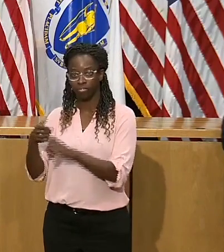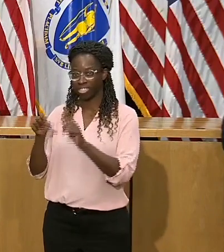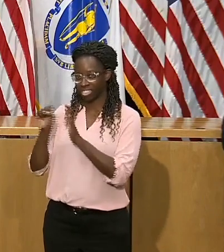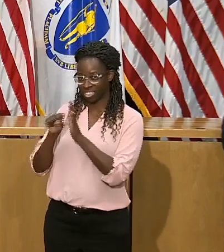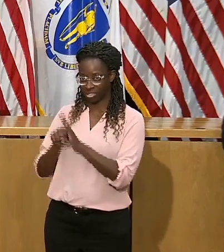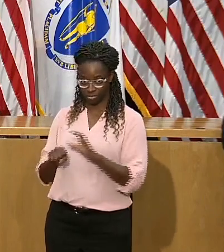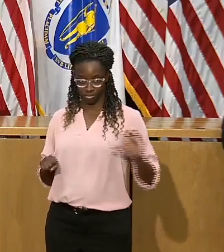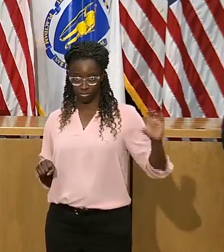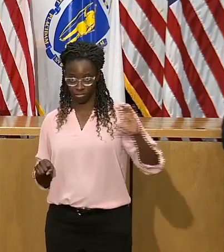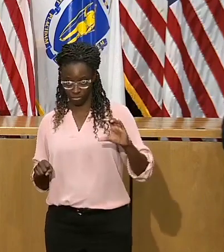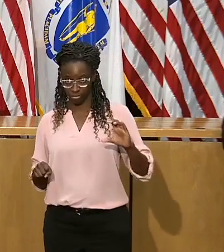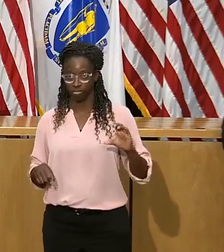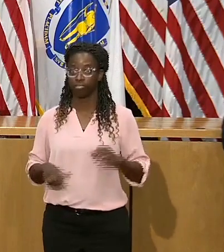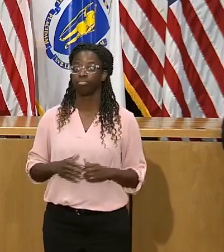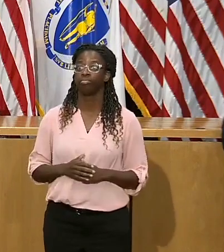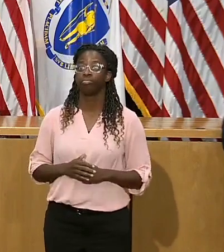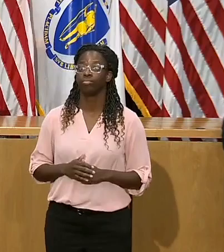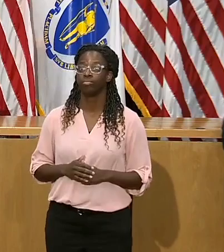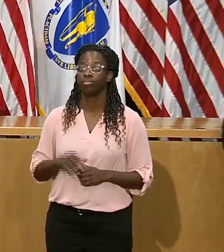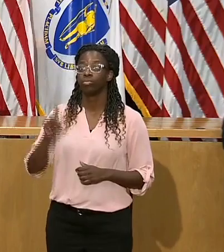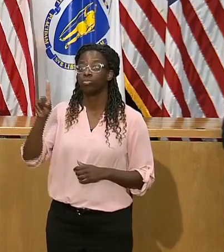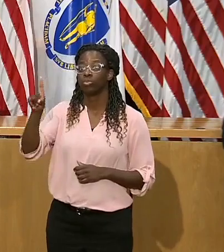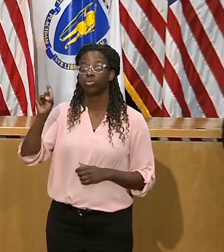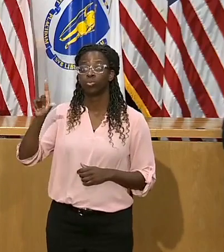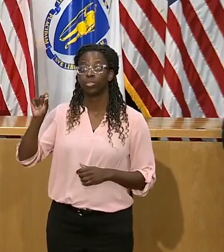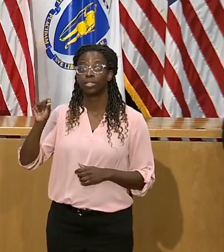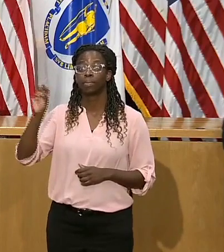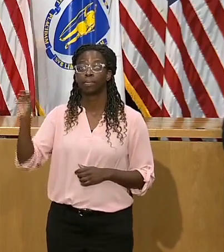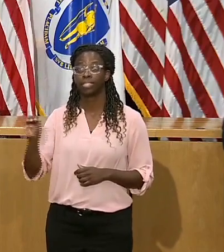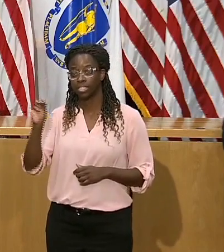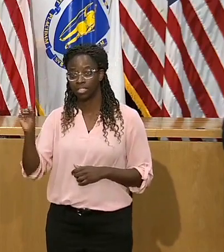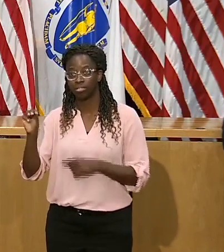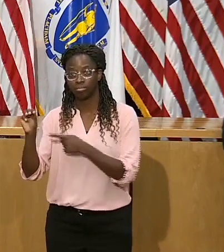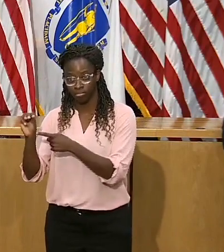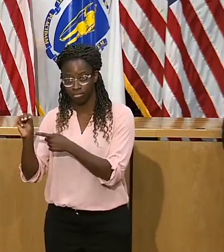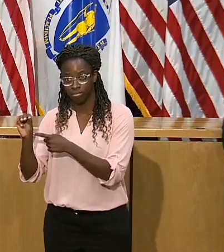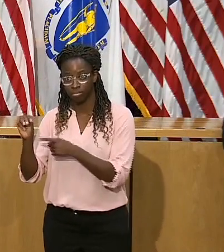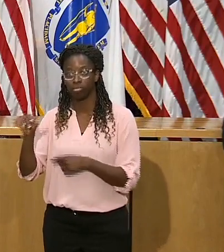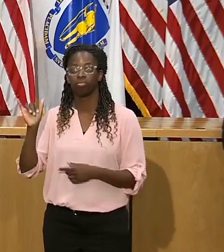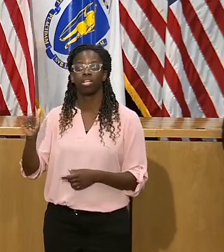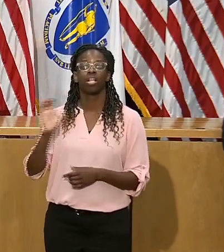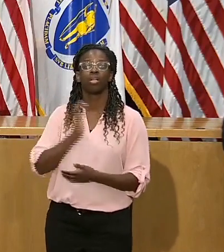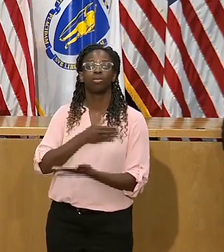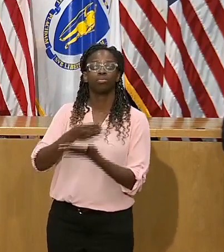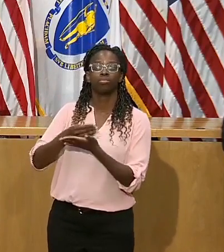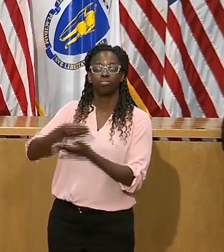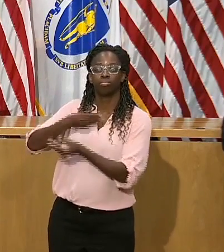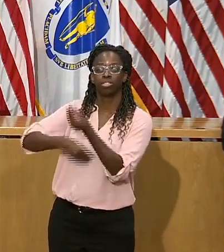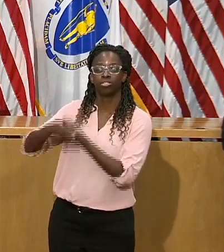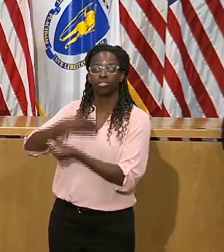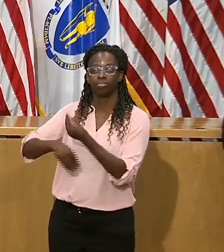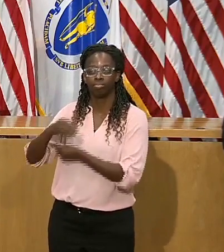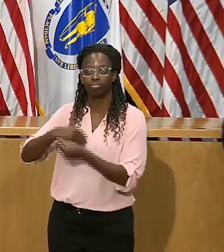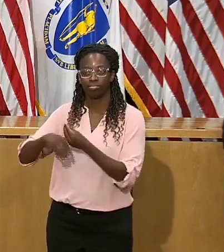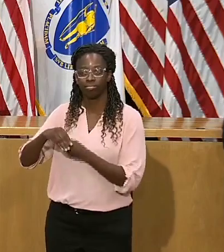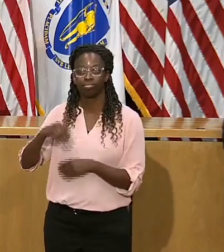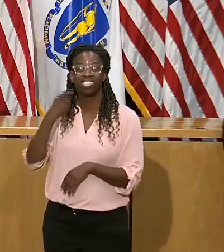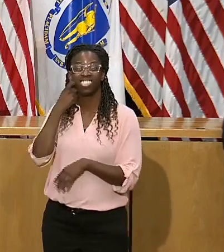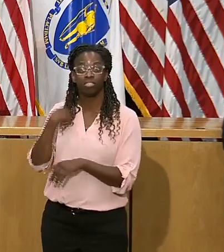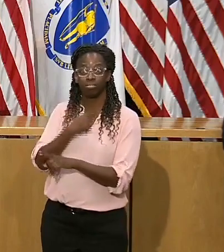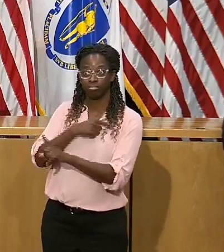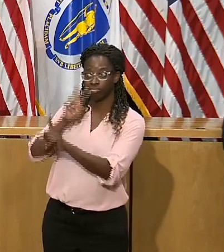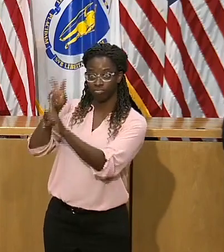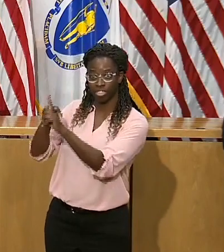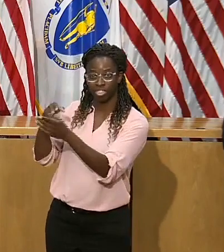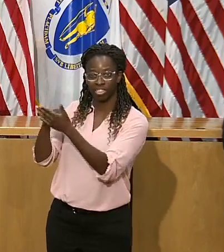that we included in our revised budget that was filed with the legislature last week, and the $171 million that we committed